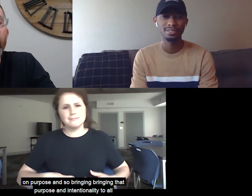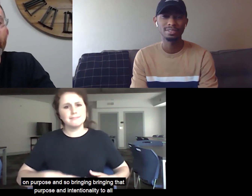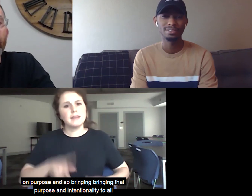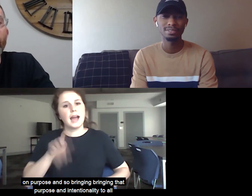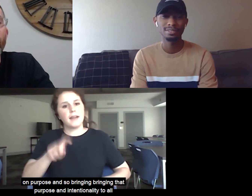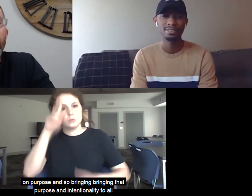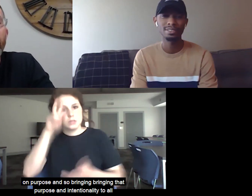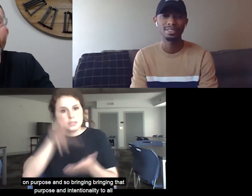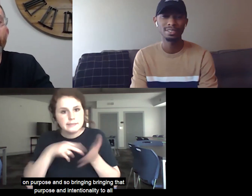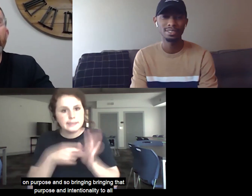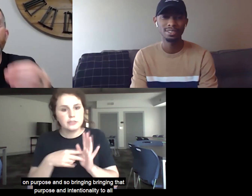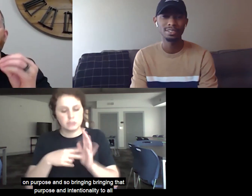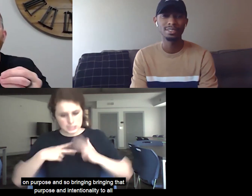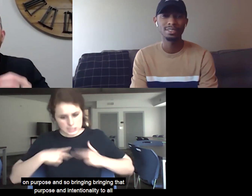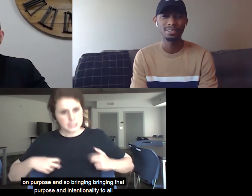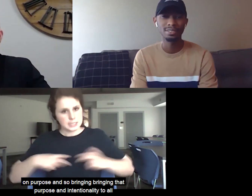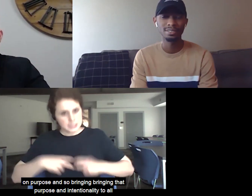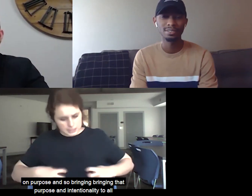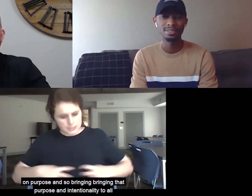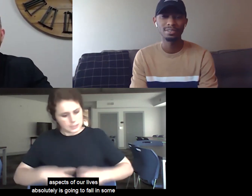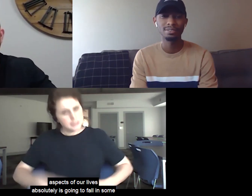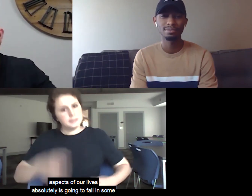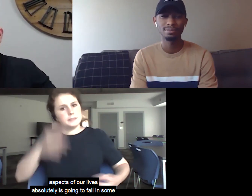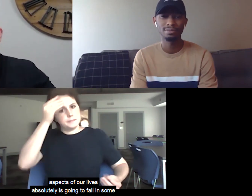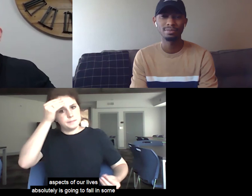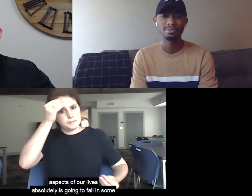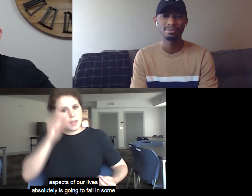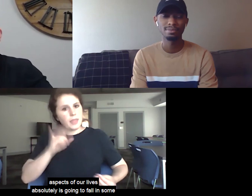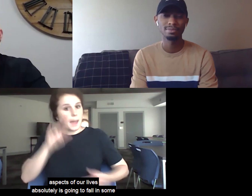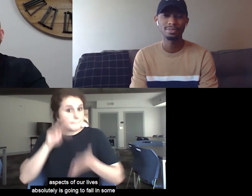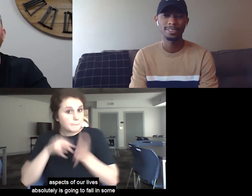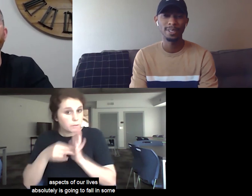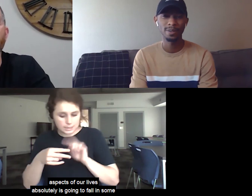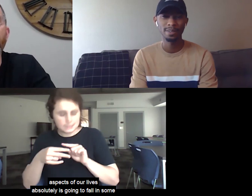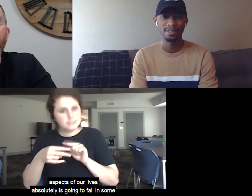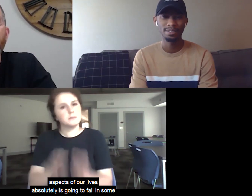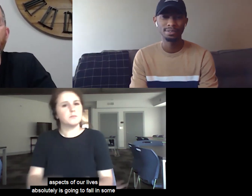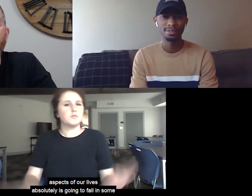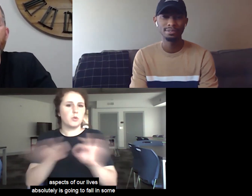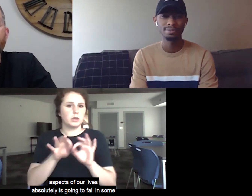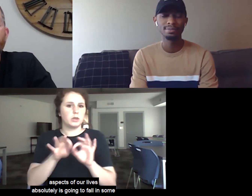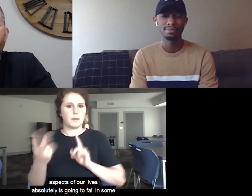purpose. And so bringing that purpose and intentionality to all aspects of our lives